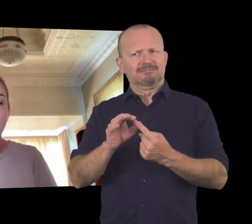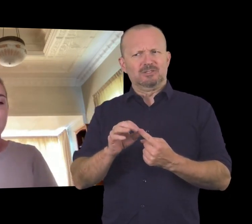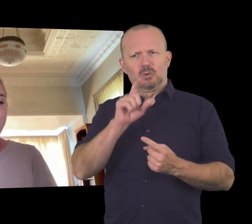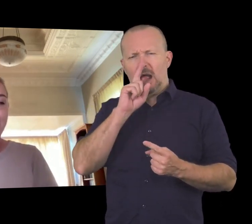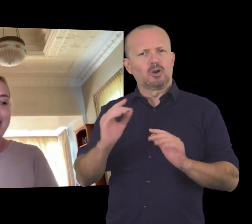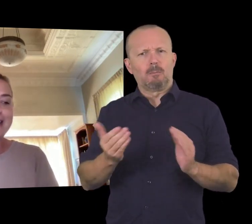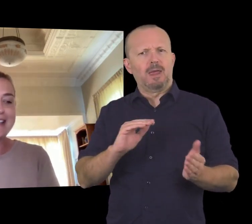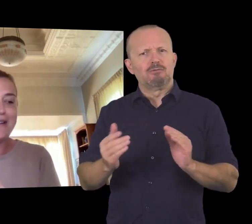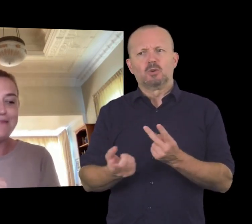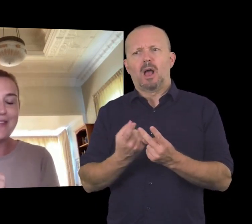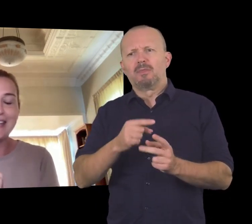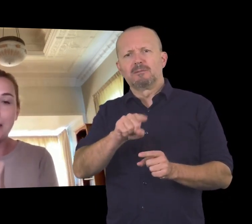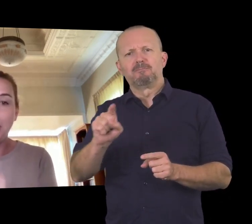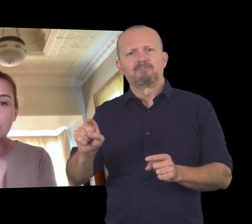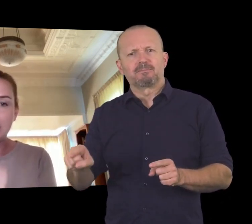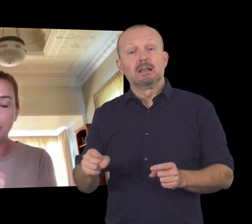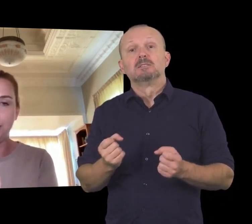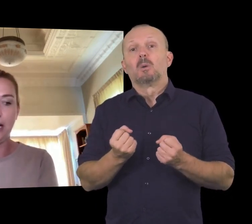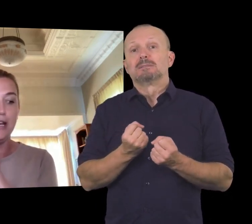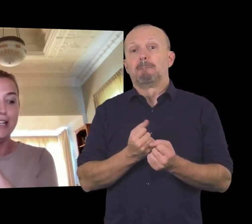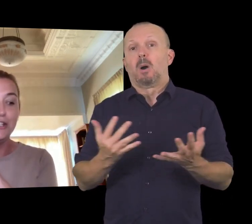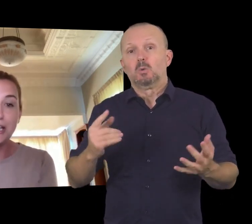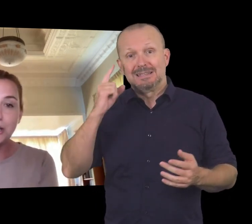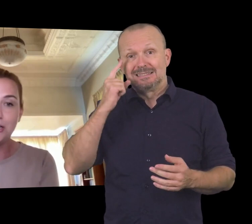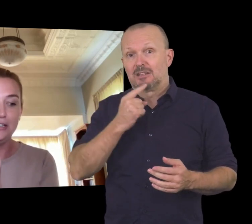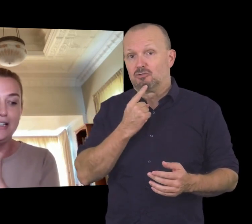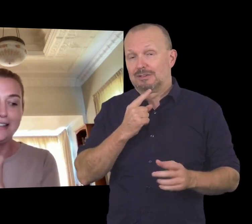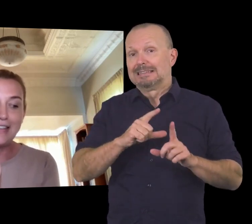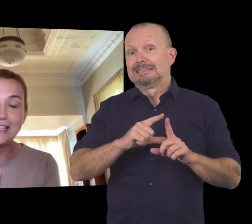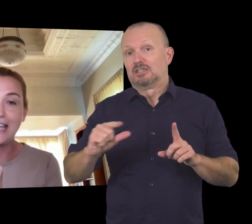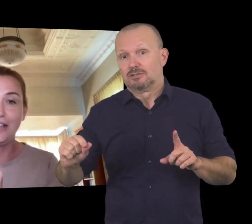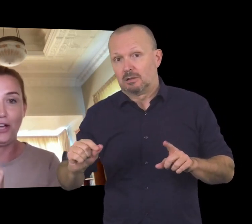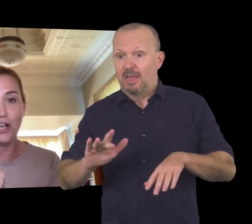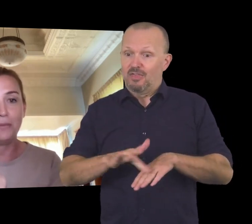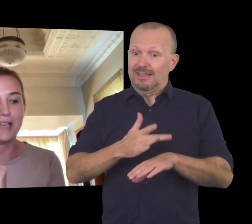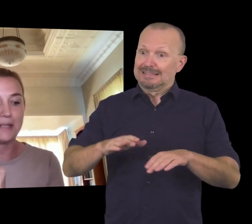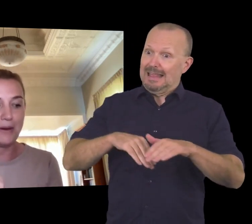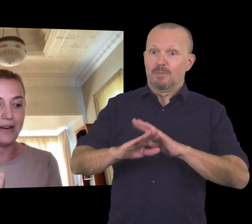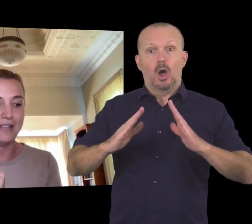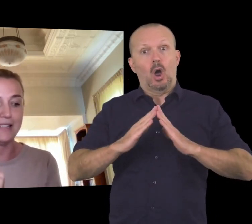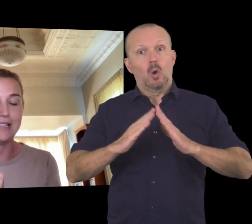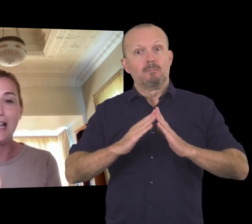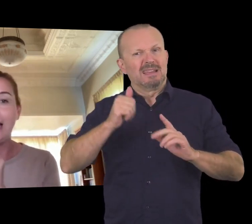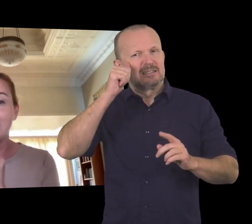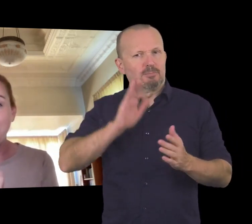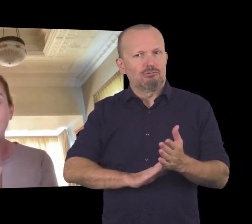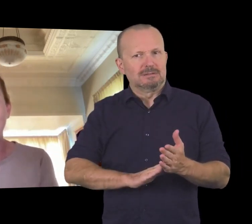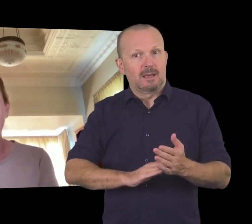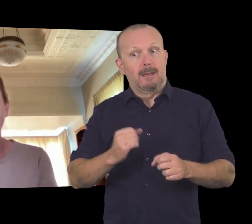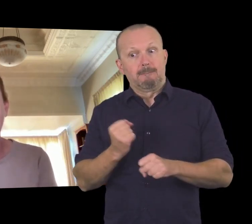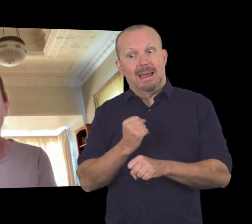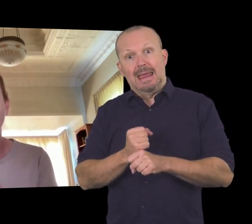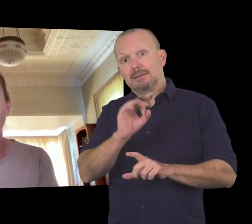before. So it's a multi-sensory digital theatre in the home experience, and it's